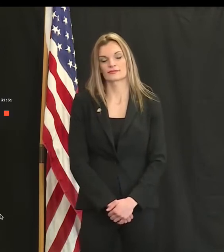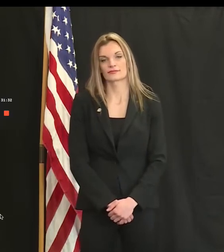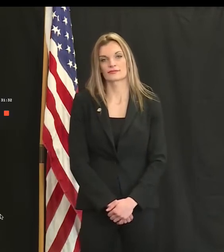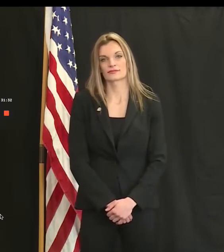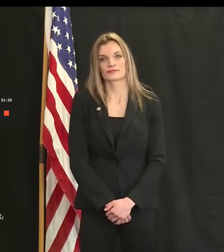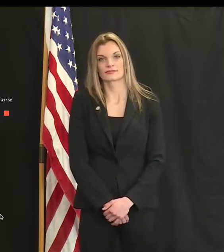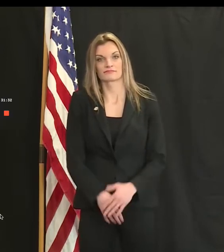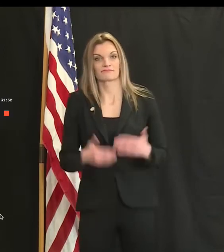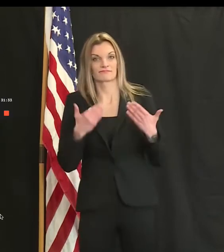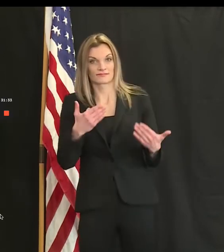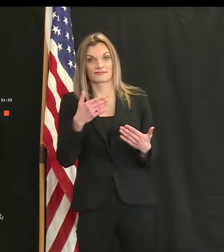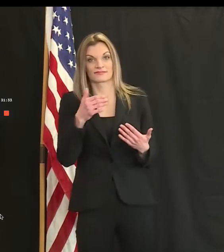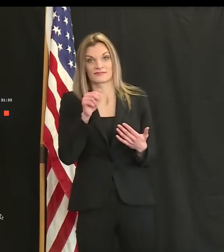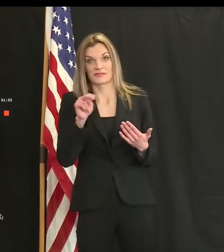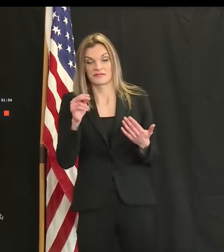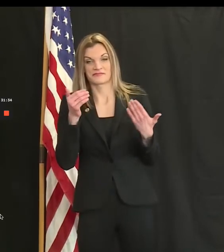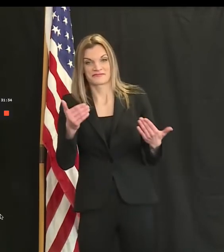Go ahead, Ann.